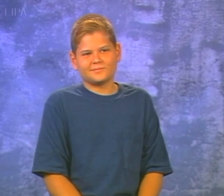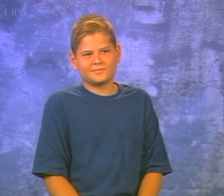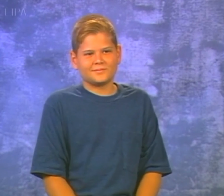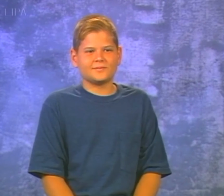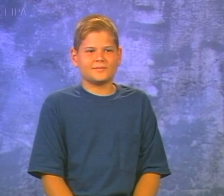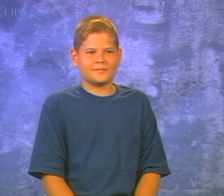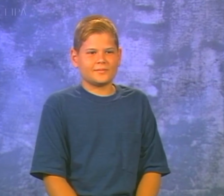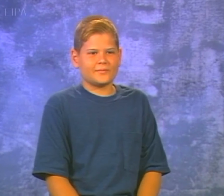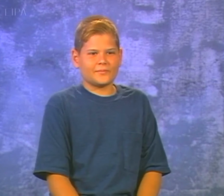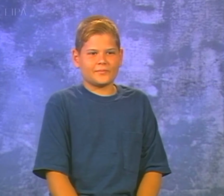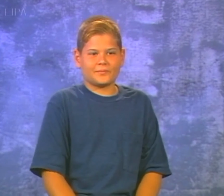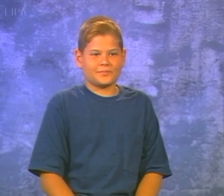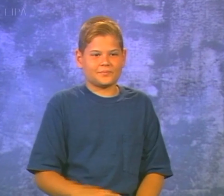It was pretty scary.